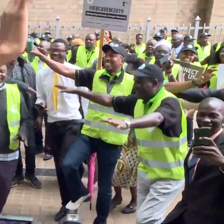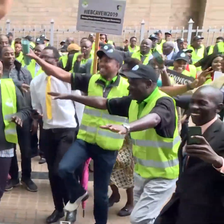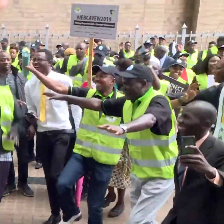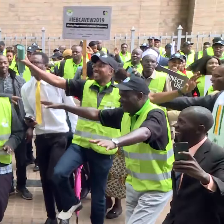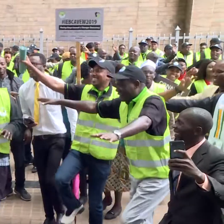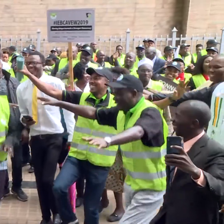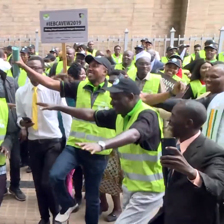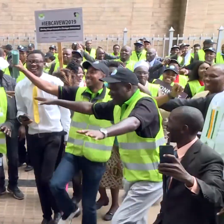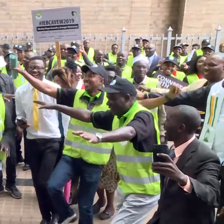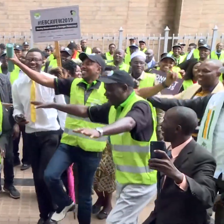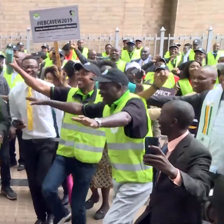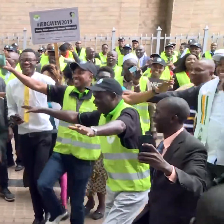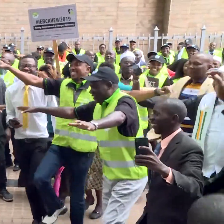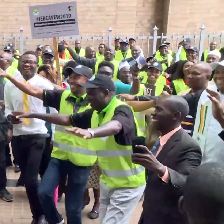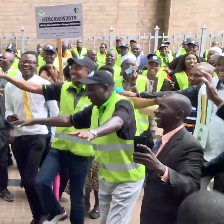Ruka kabisa.